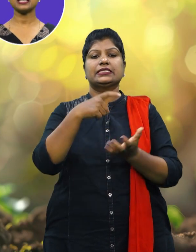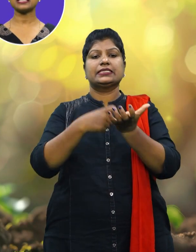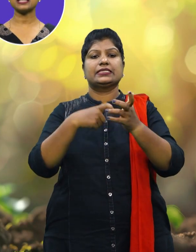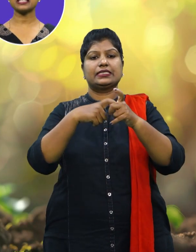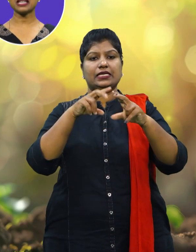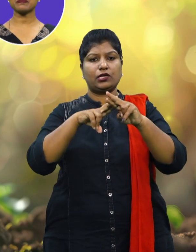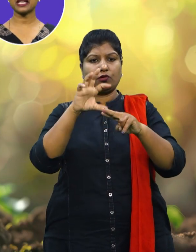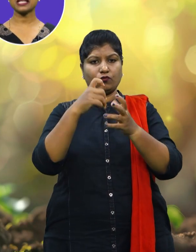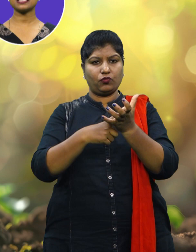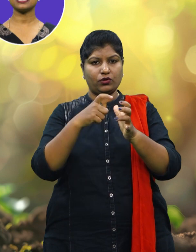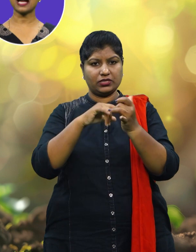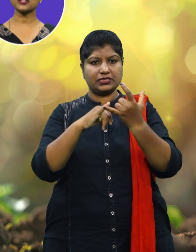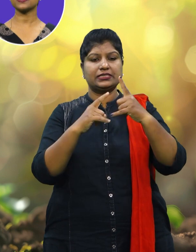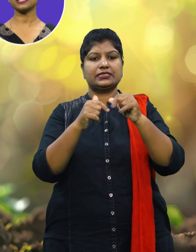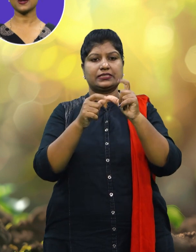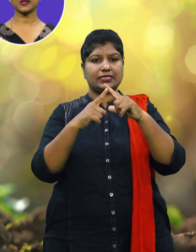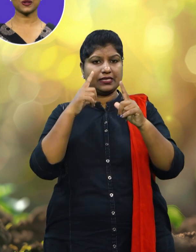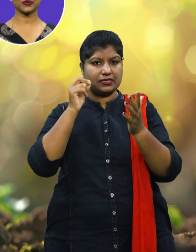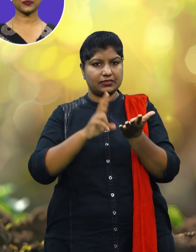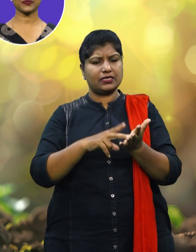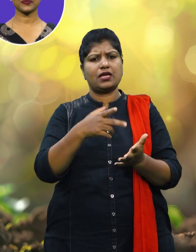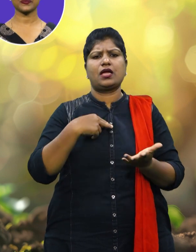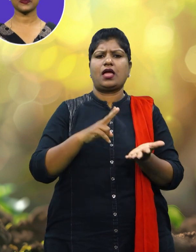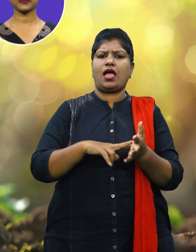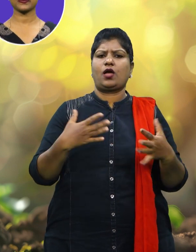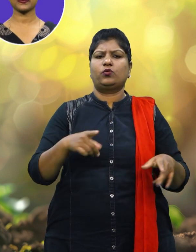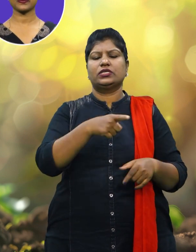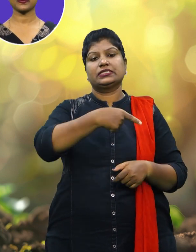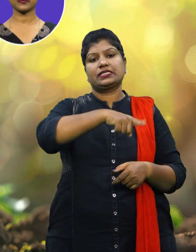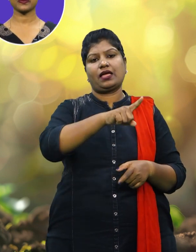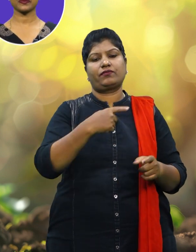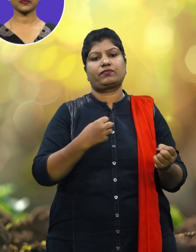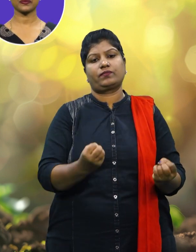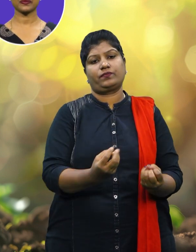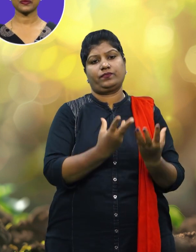Reforestation can take place naturally also.